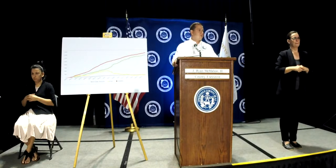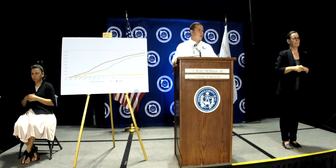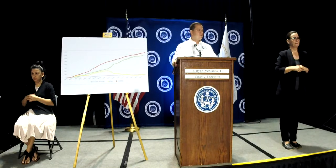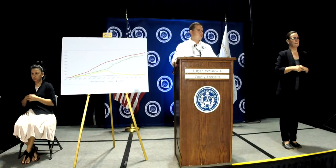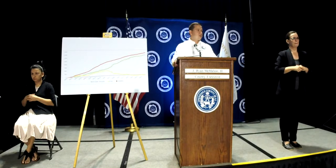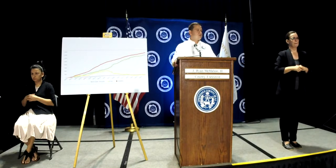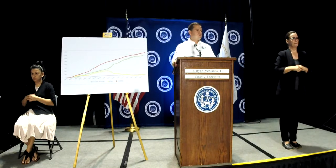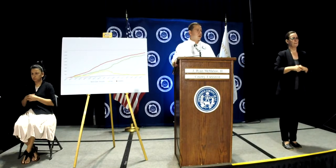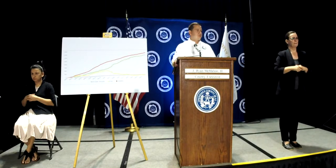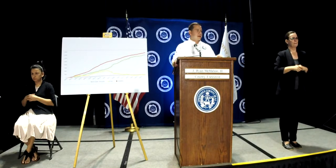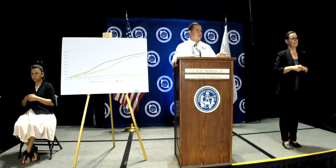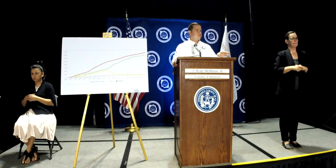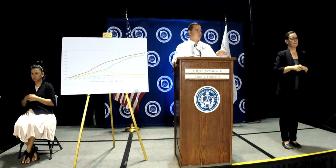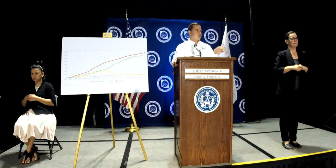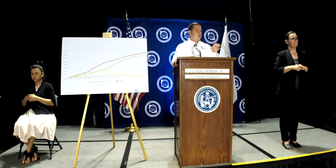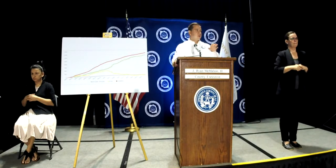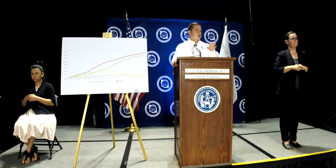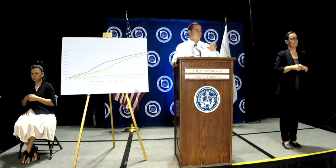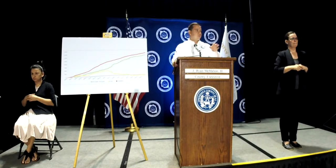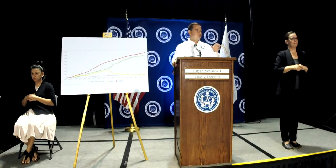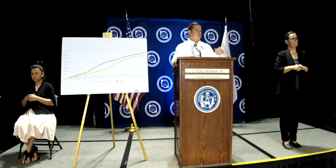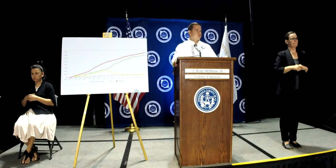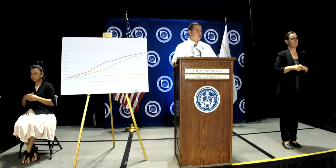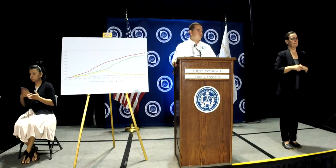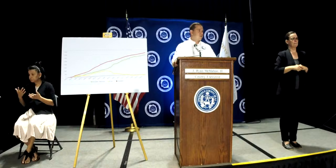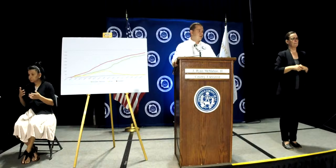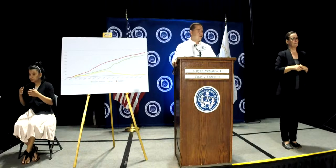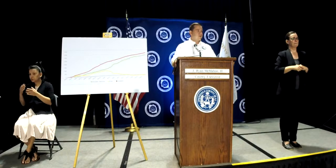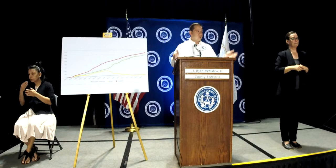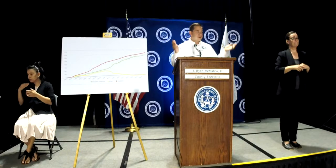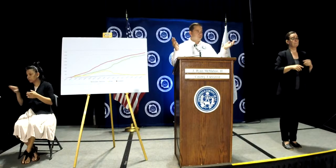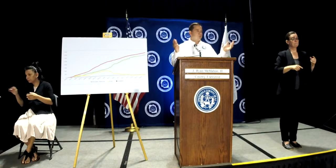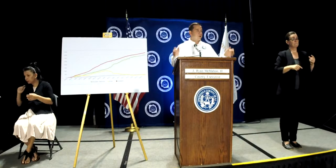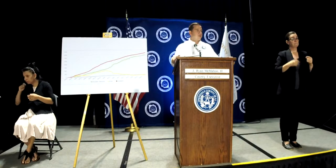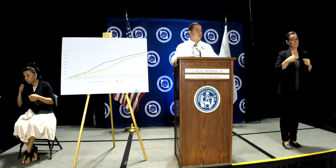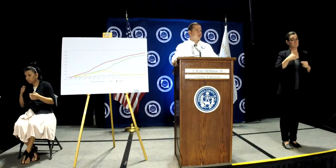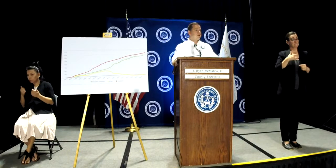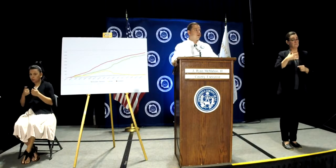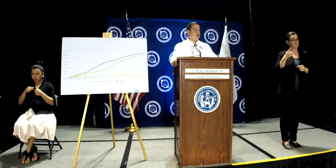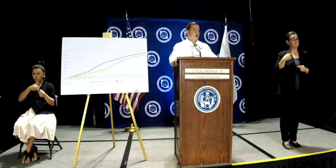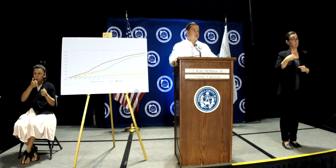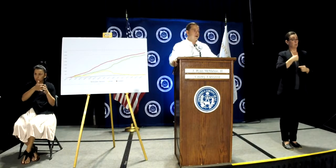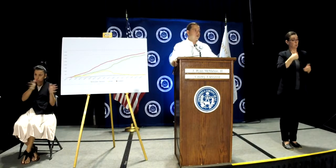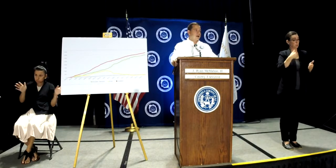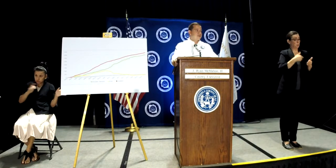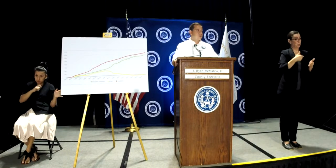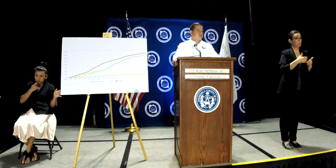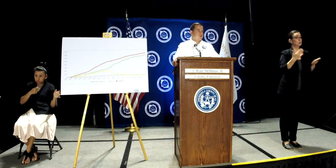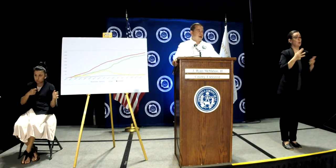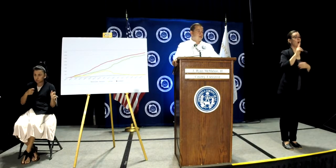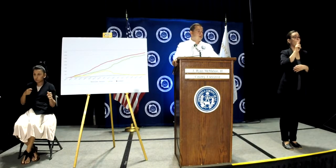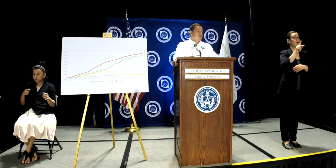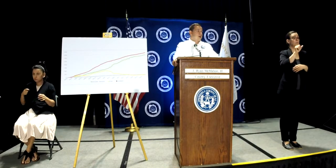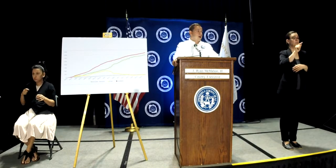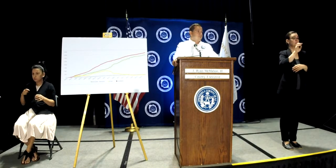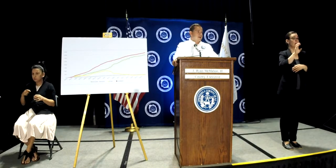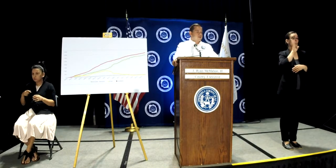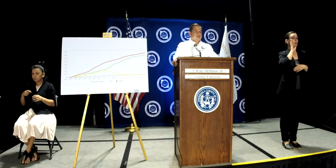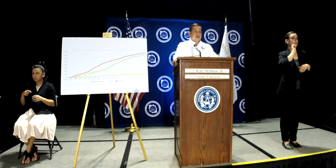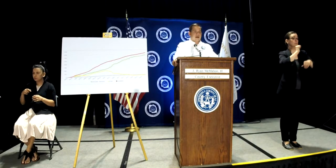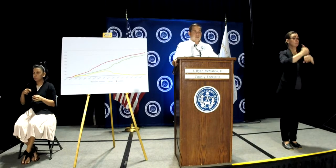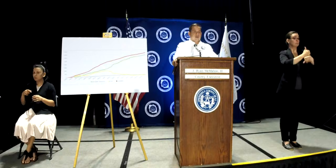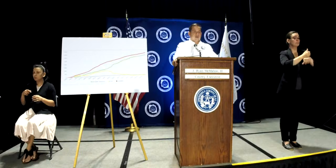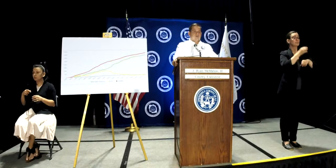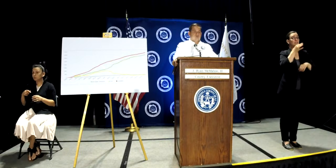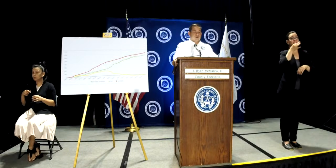seeing Upstate's test being approved at the FDA level at some point. I think I know they're asking for that, but I